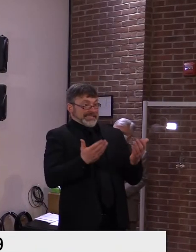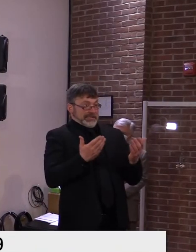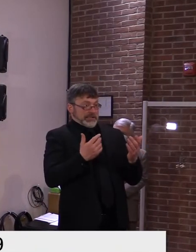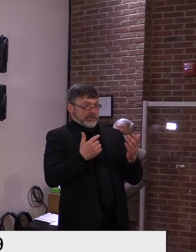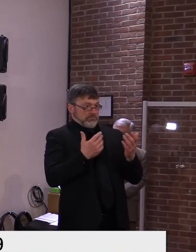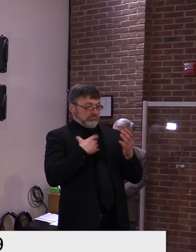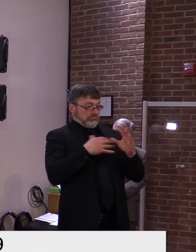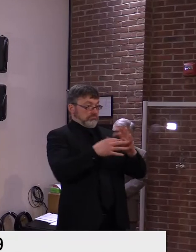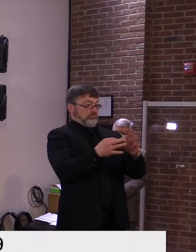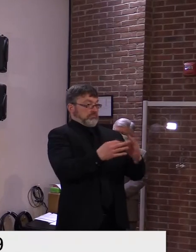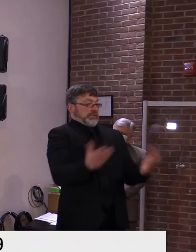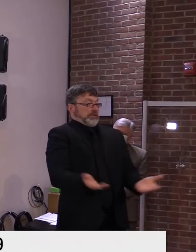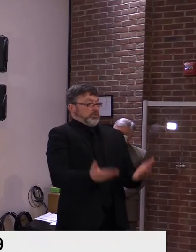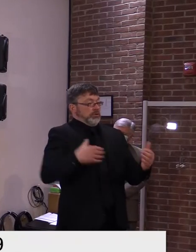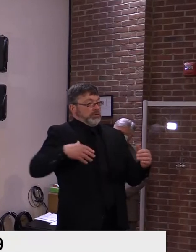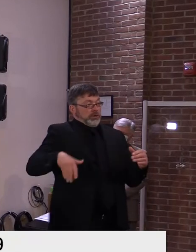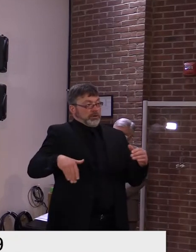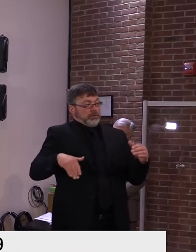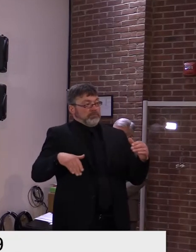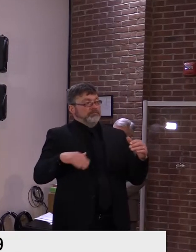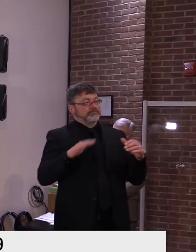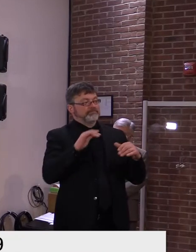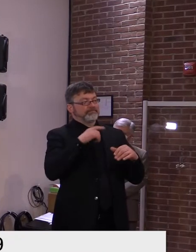to put it into perspective,